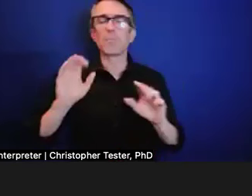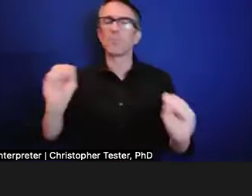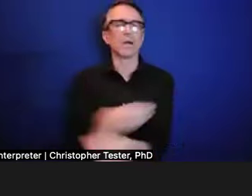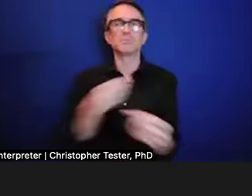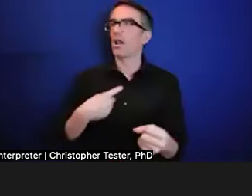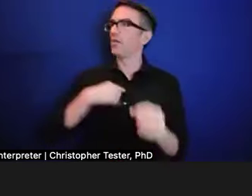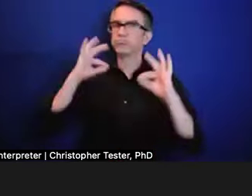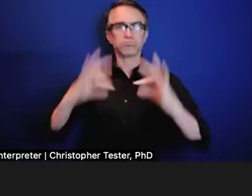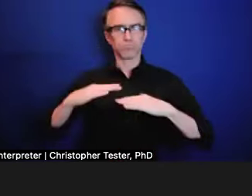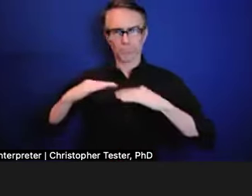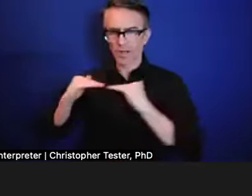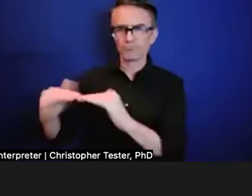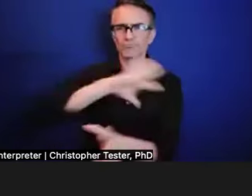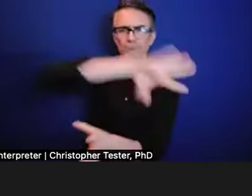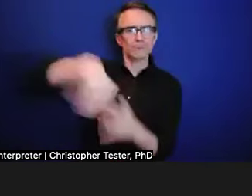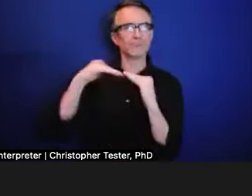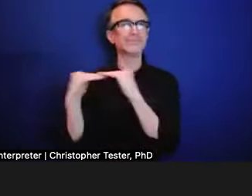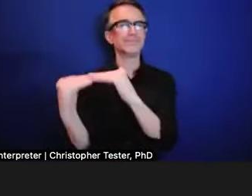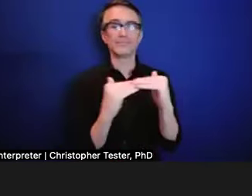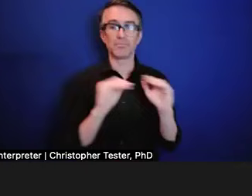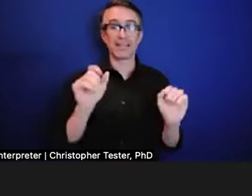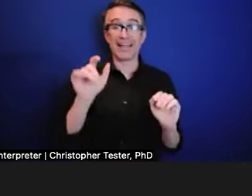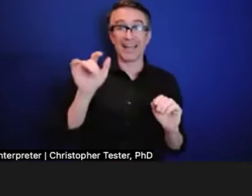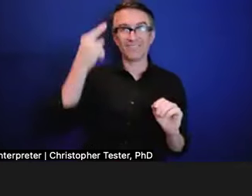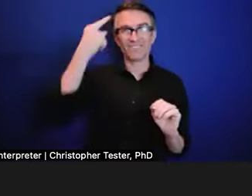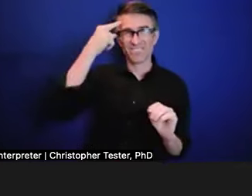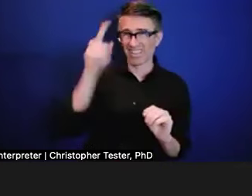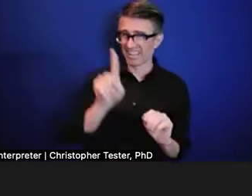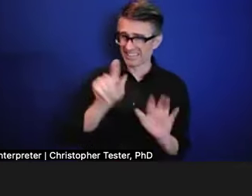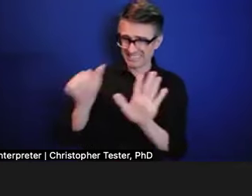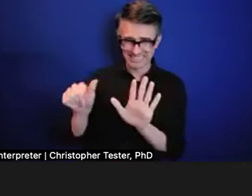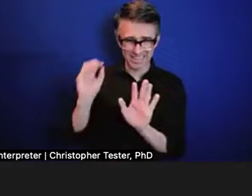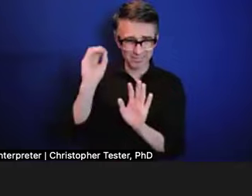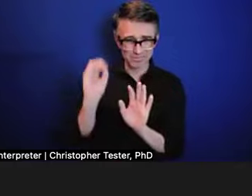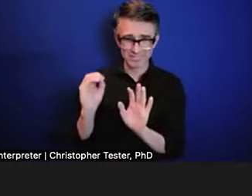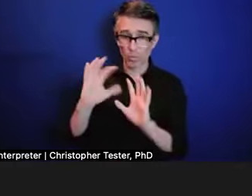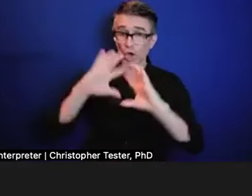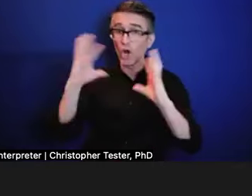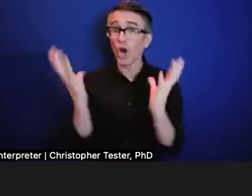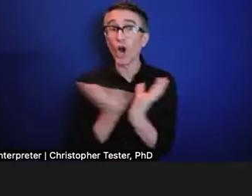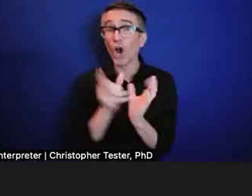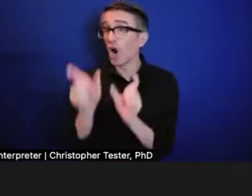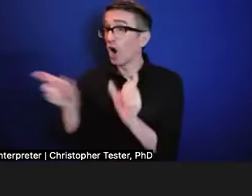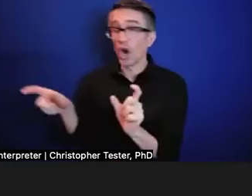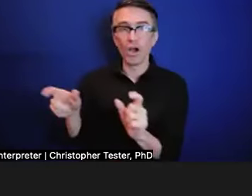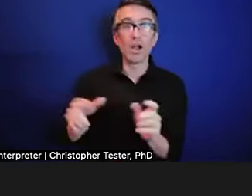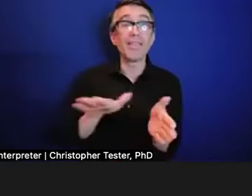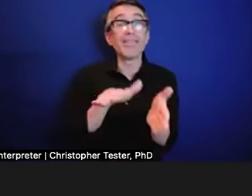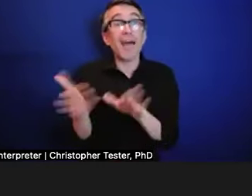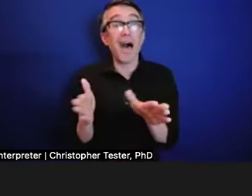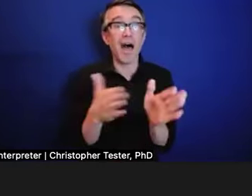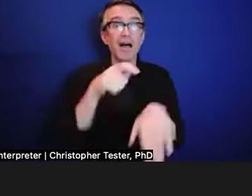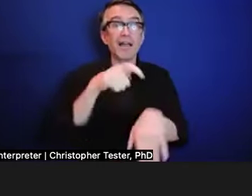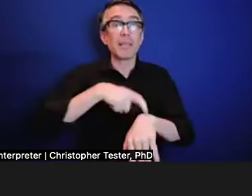earlier. It is true to have made advancements in terms of a global commitment on